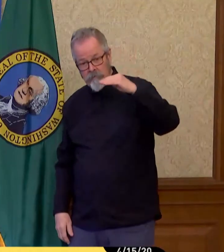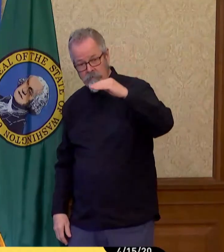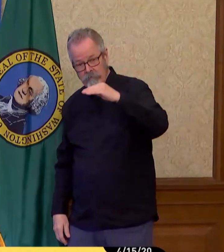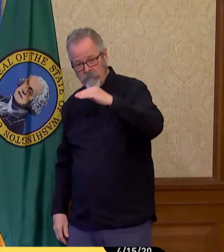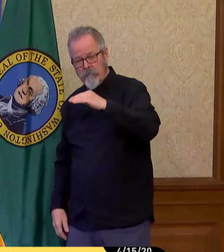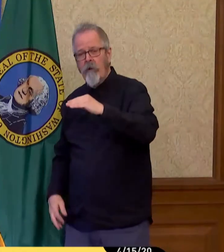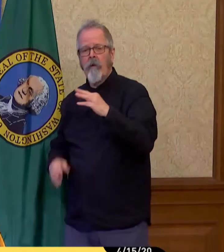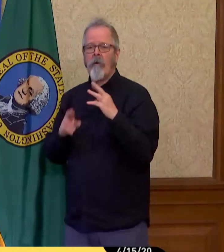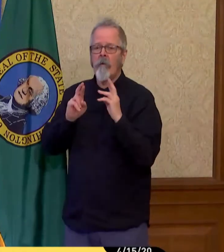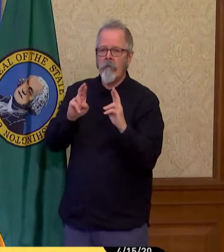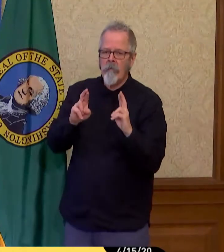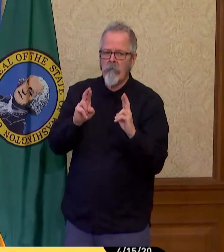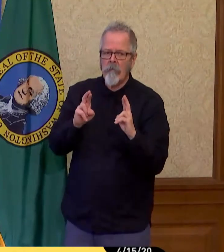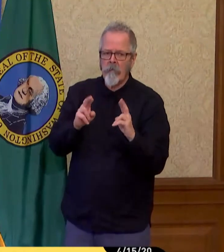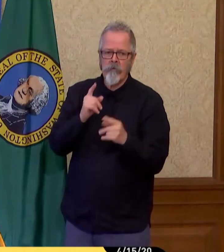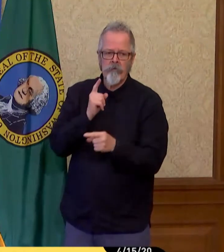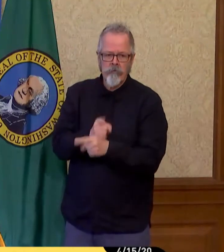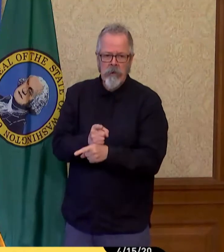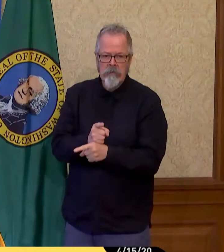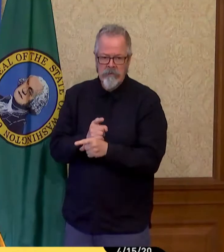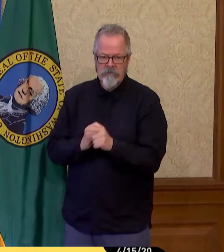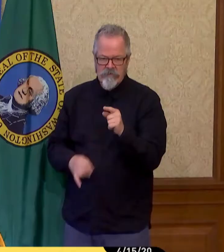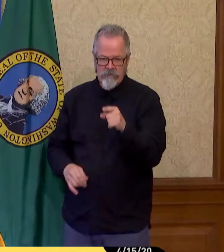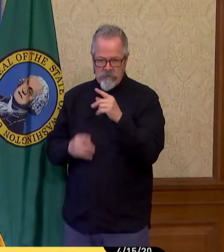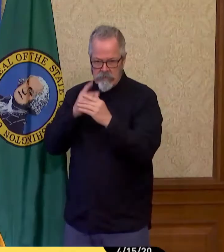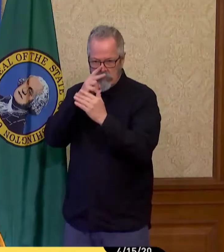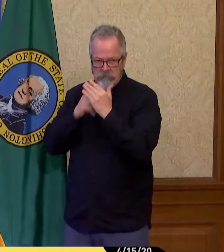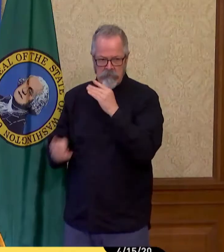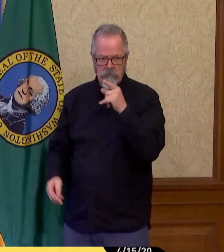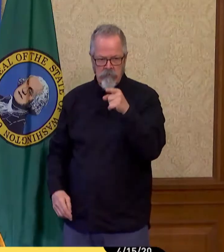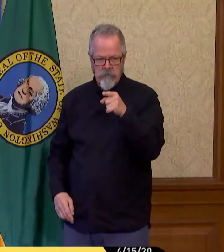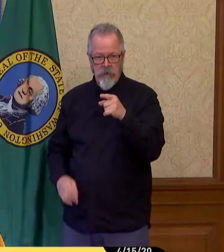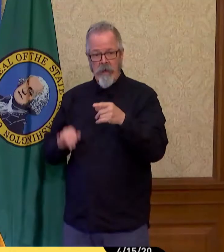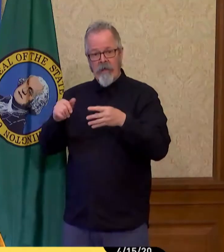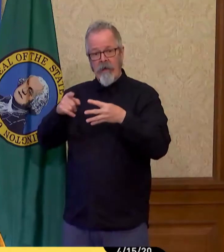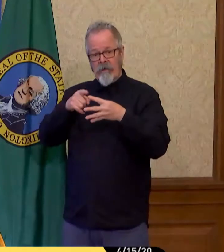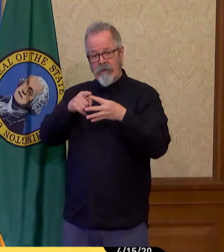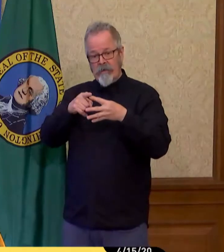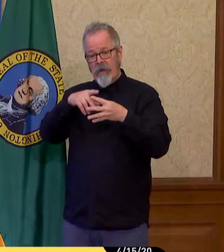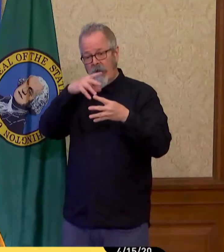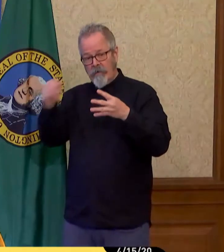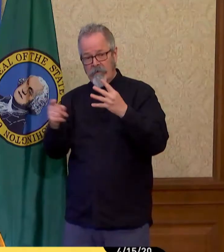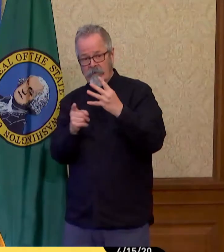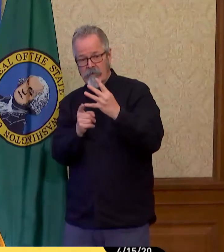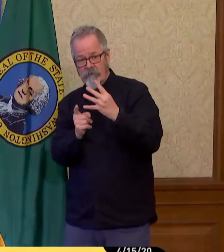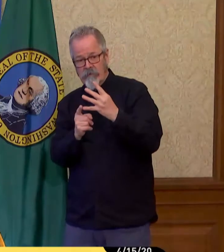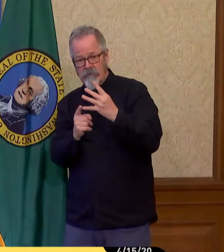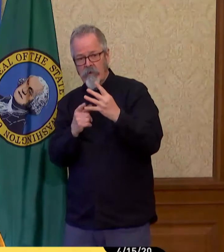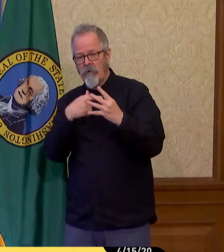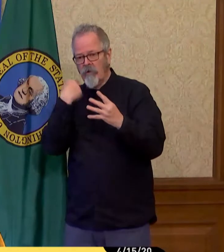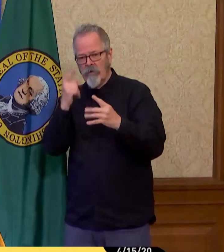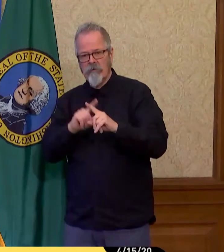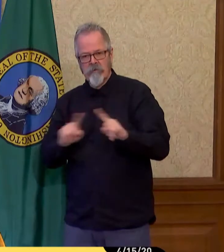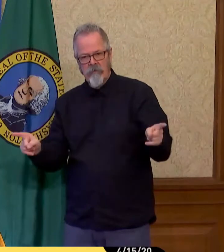particular model. And that's not to pick favorites amongst the modelers. It's just that we're all dealing with probabilities. The nature of the virus, the impact